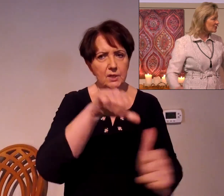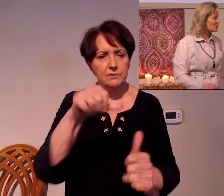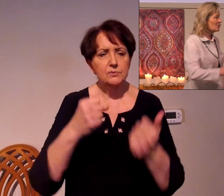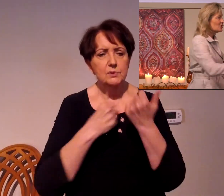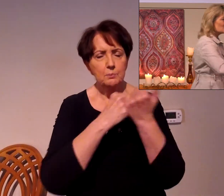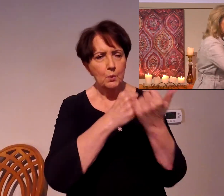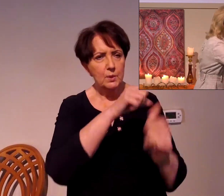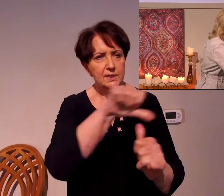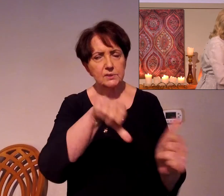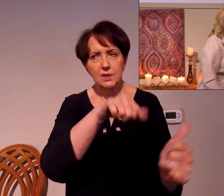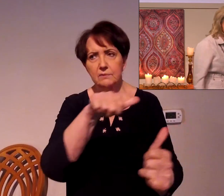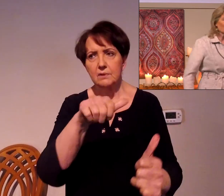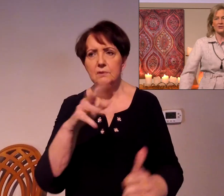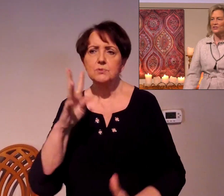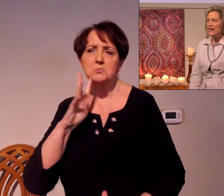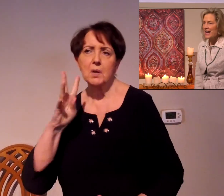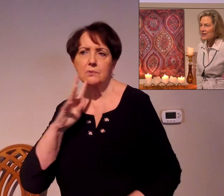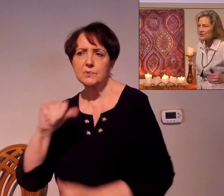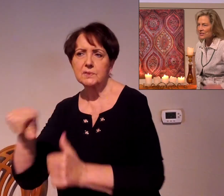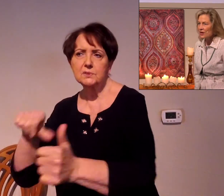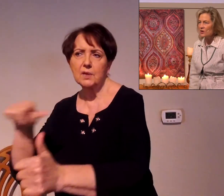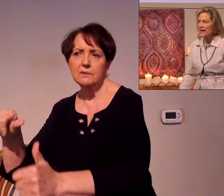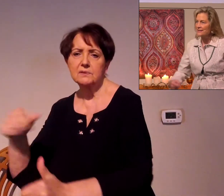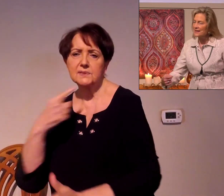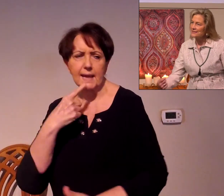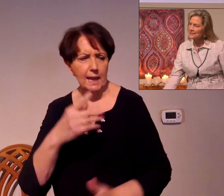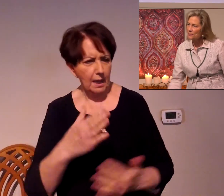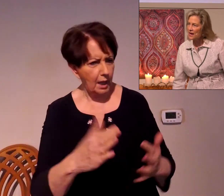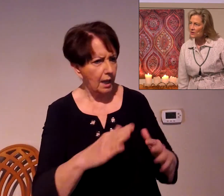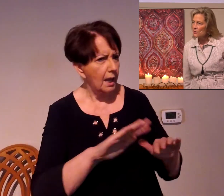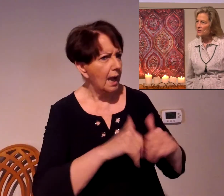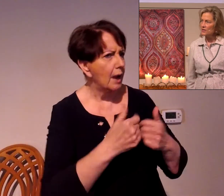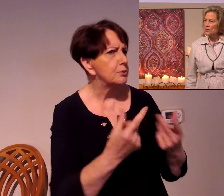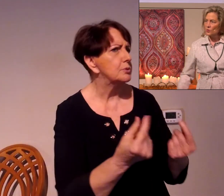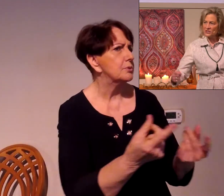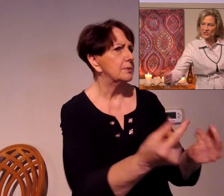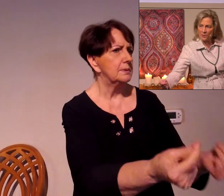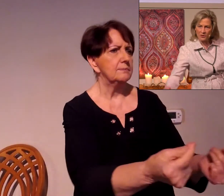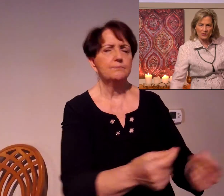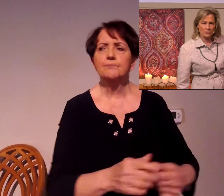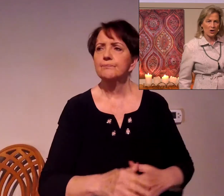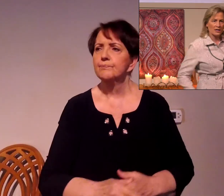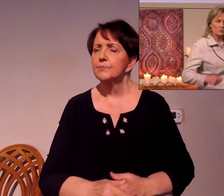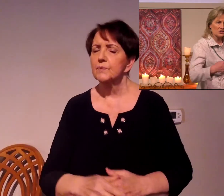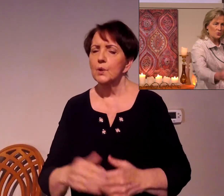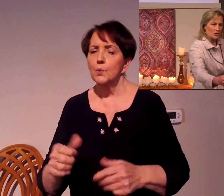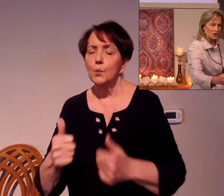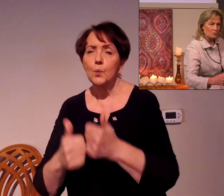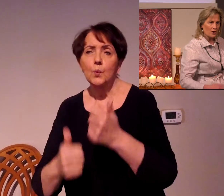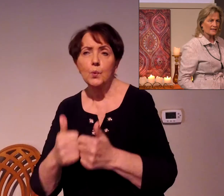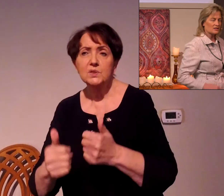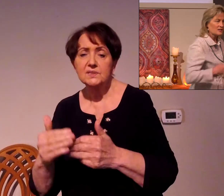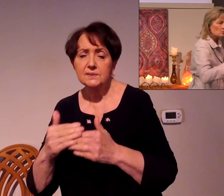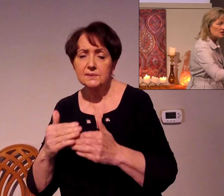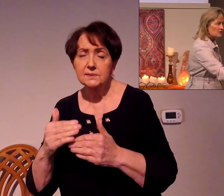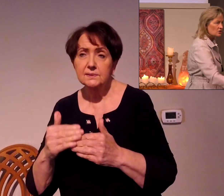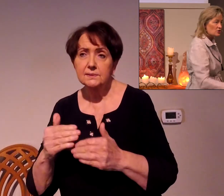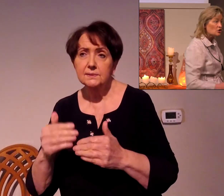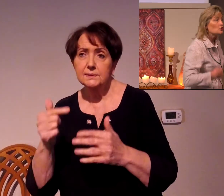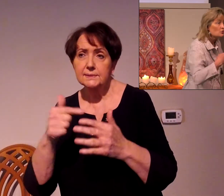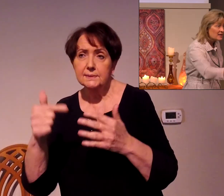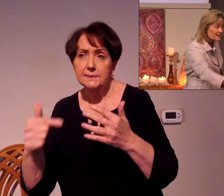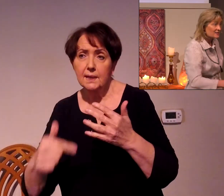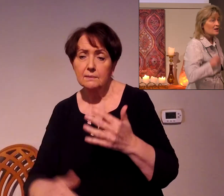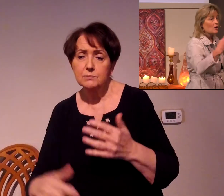each other, talk to each other, say, how's it going? How's that step out going? What step are you on? Which one are you practicing? We get